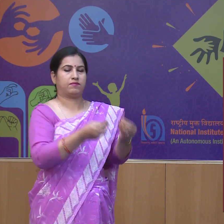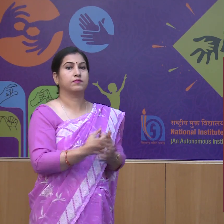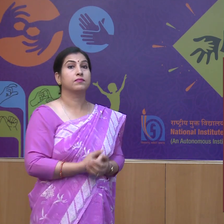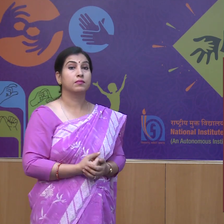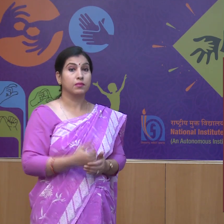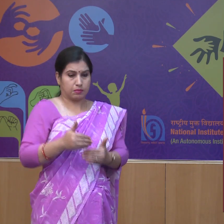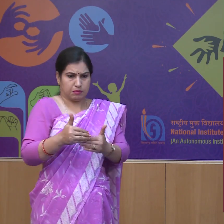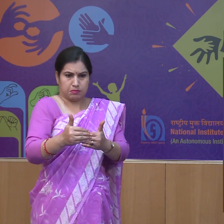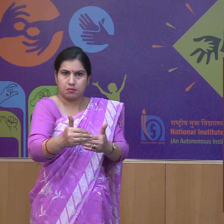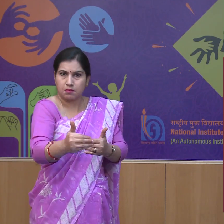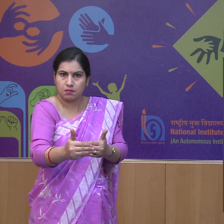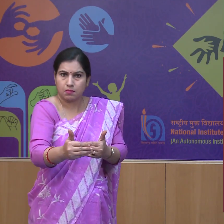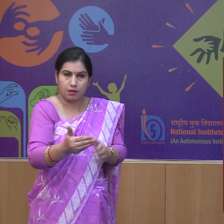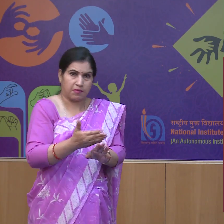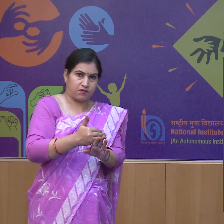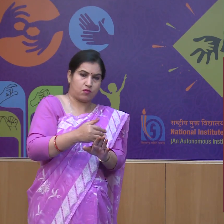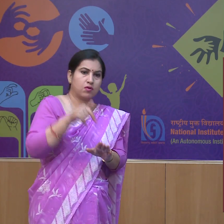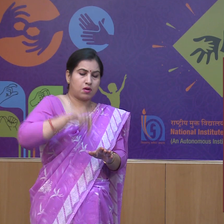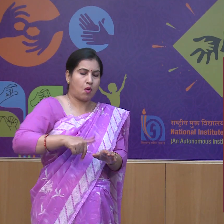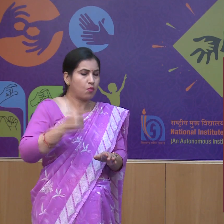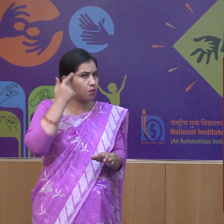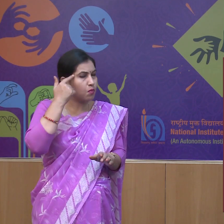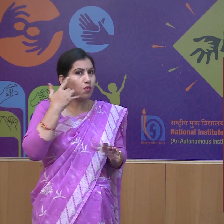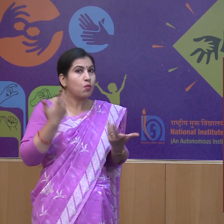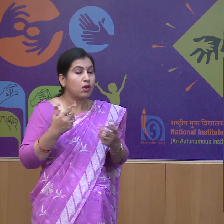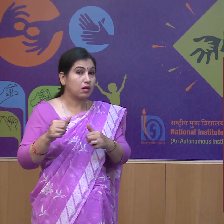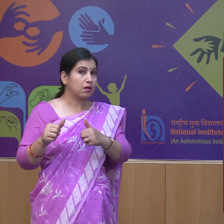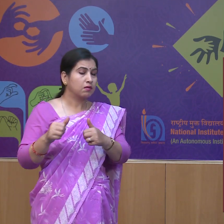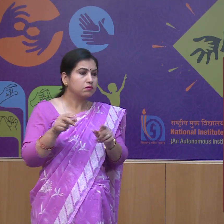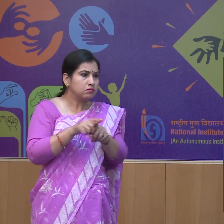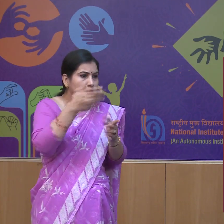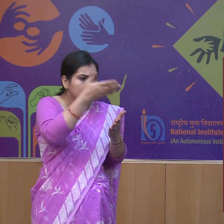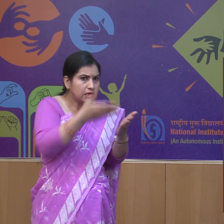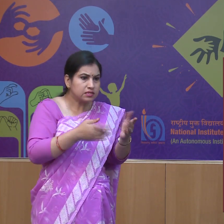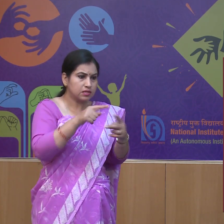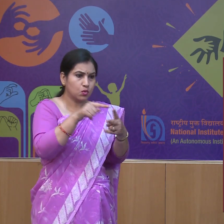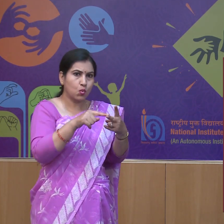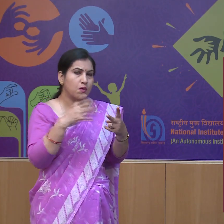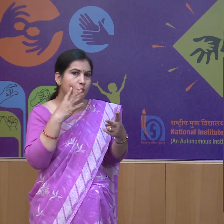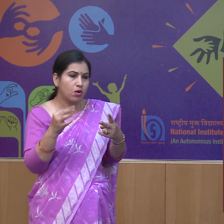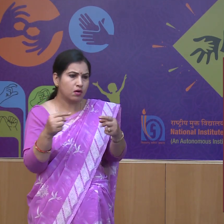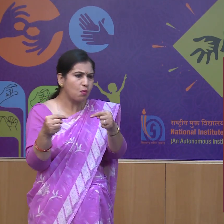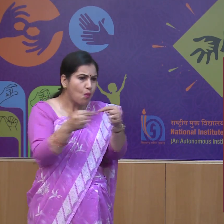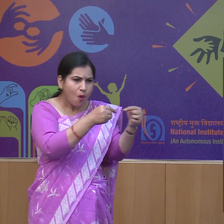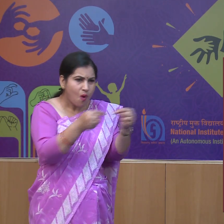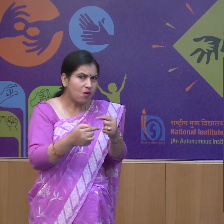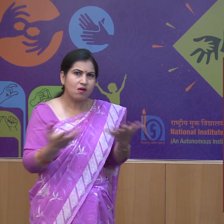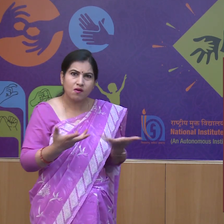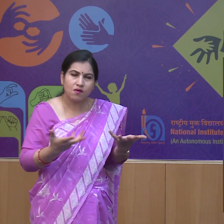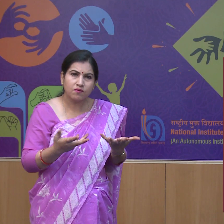Before moving forward, let us take a look at these two important battles of